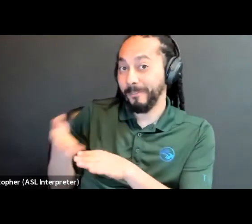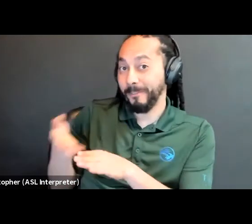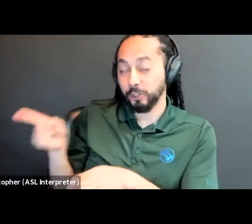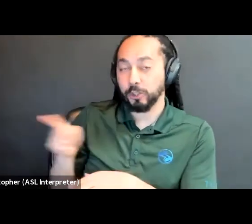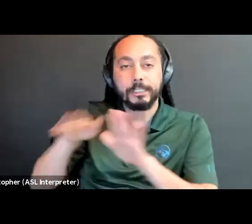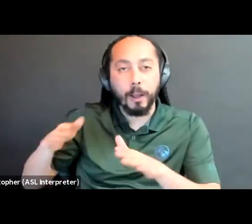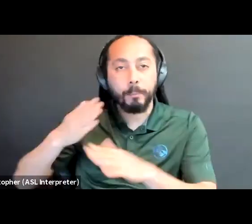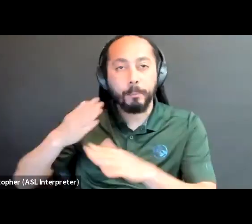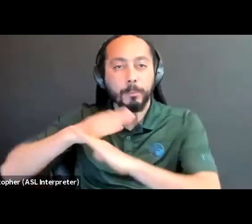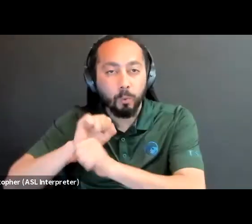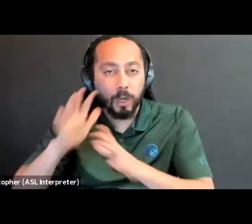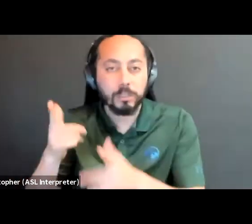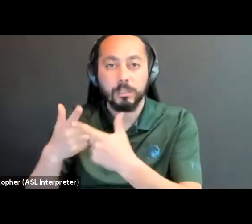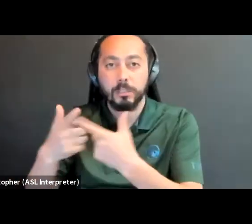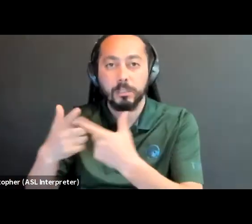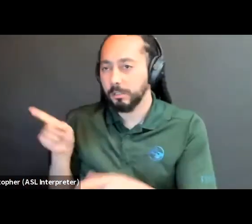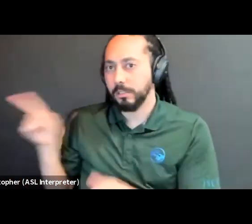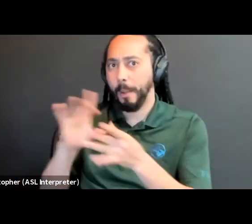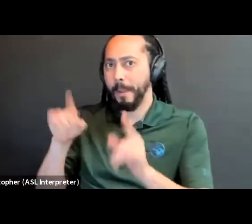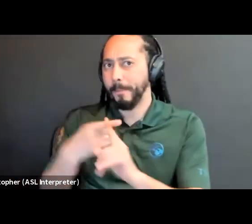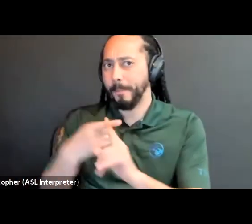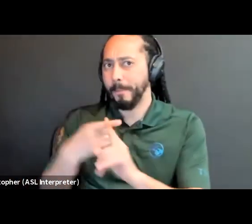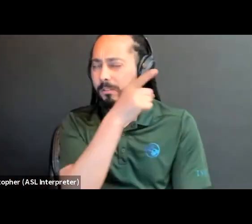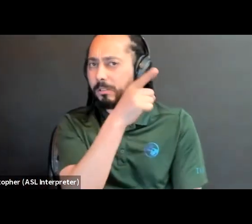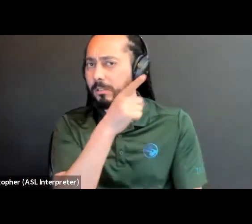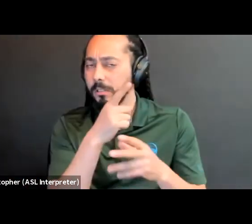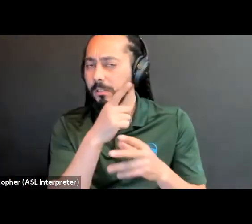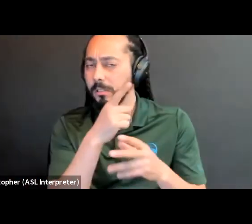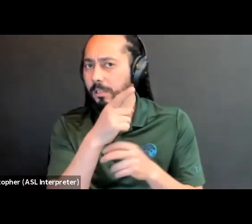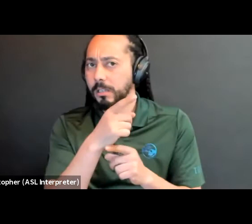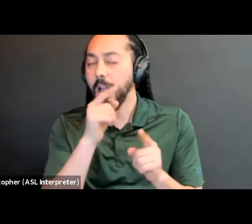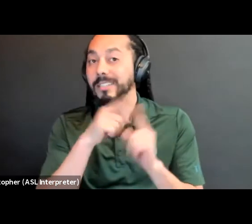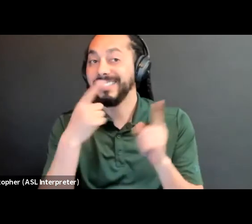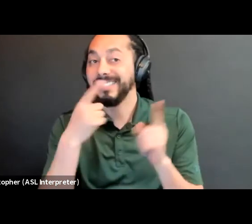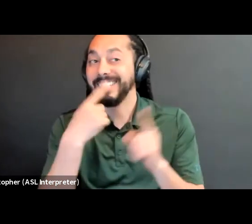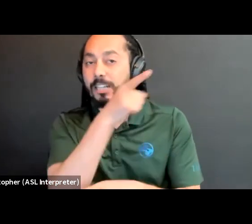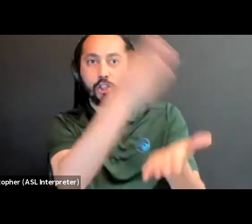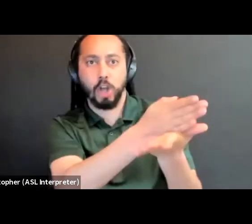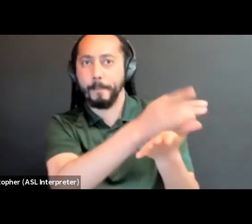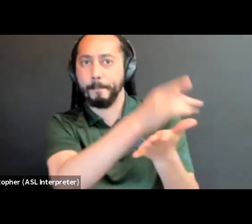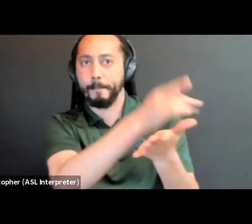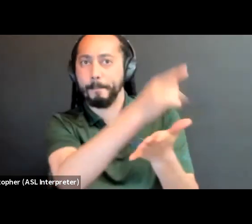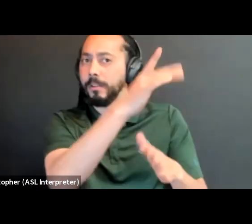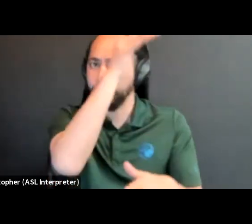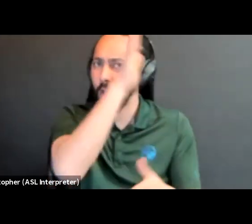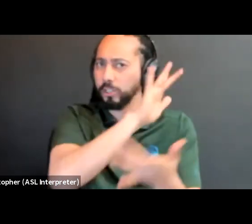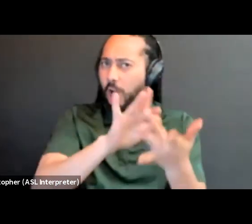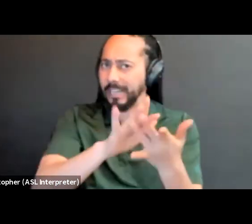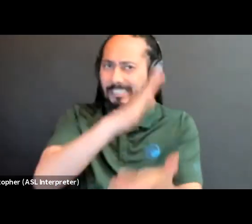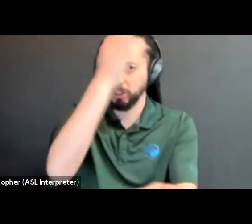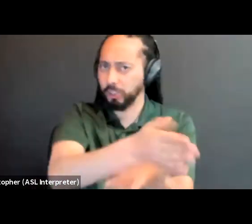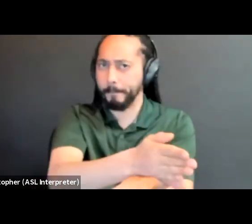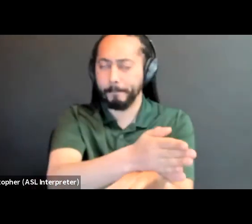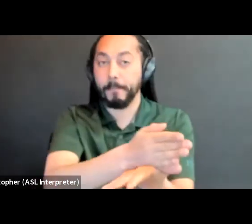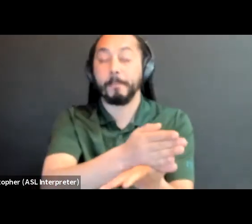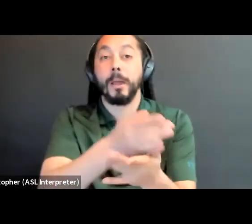for father-child contact to be limited or stopped. Concerns had also been raised by